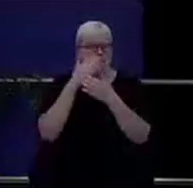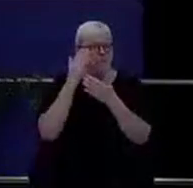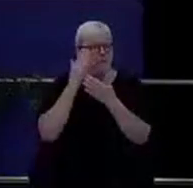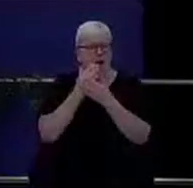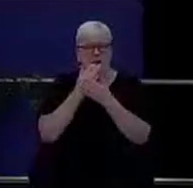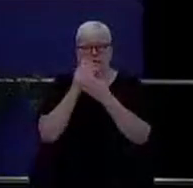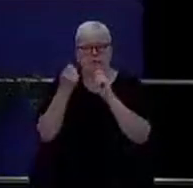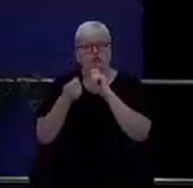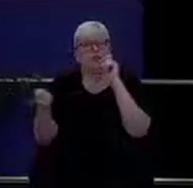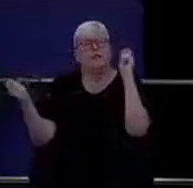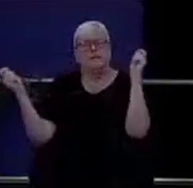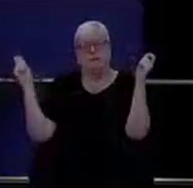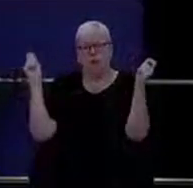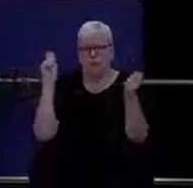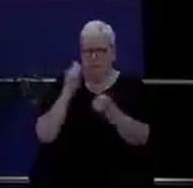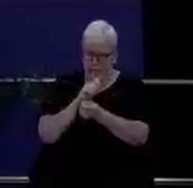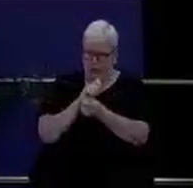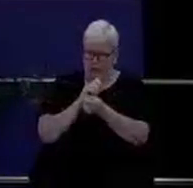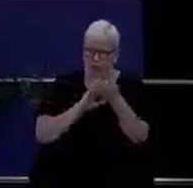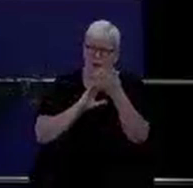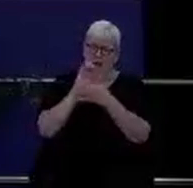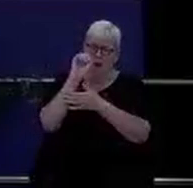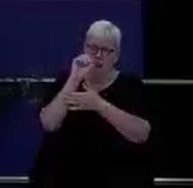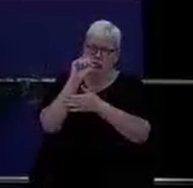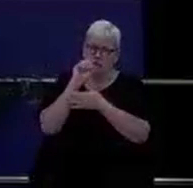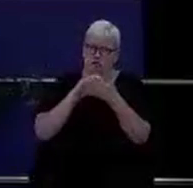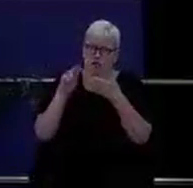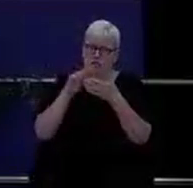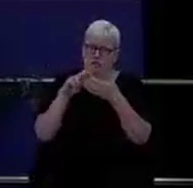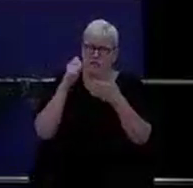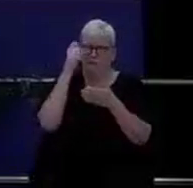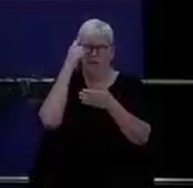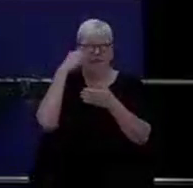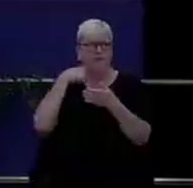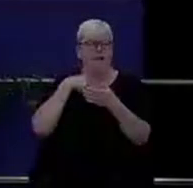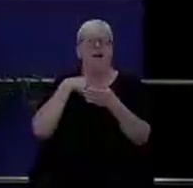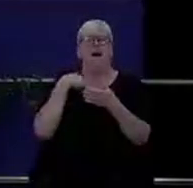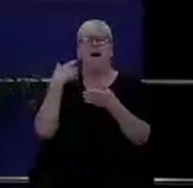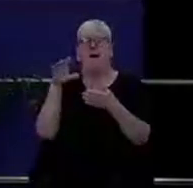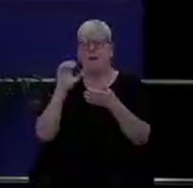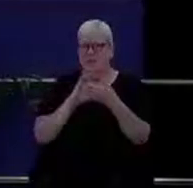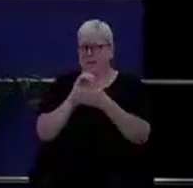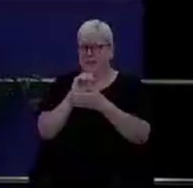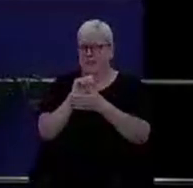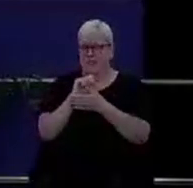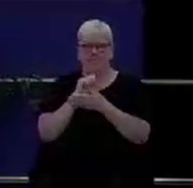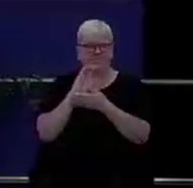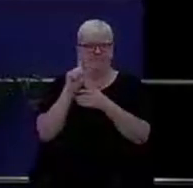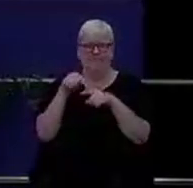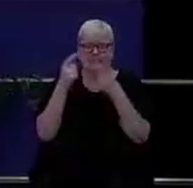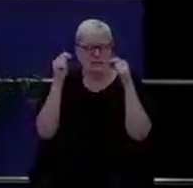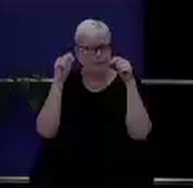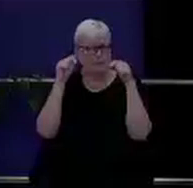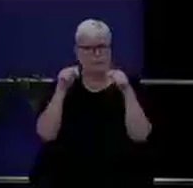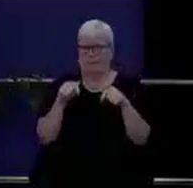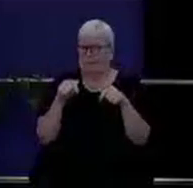wholesale transformation that happened to me, this cultural conditioning, and realizing that my cultural conditioning just didn't apply. And so